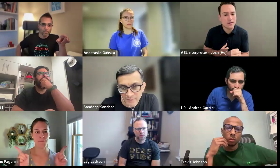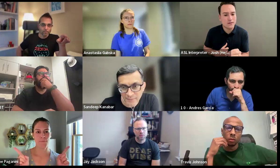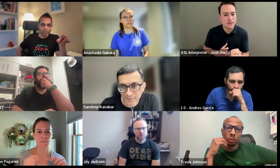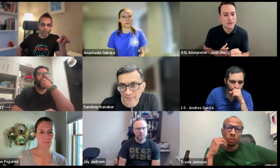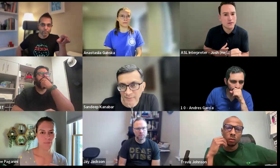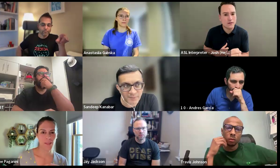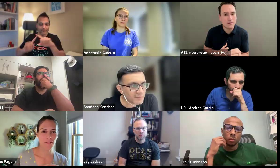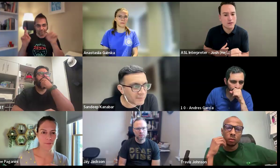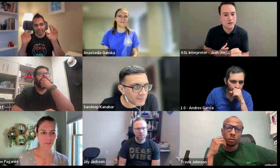topic?